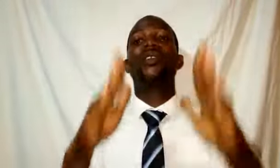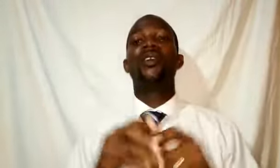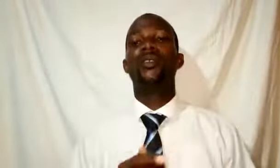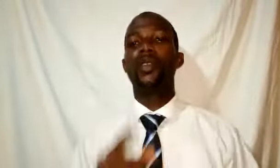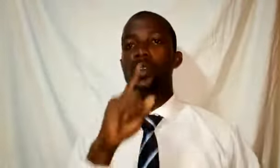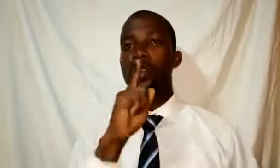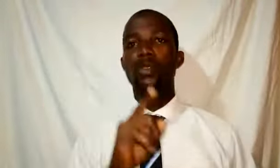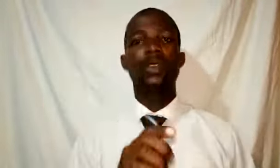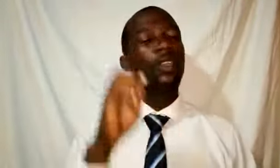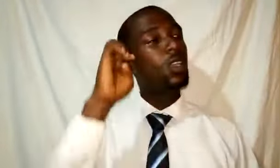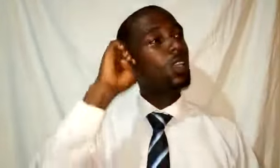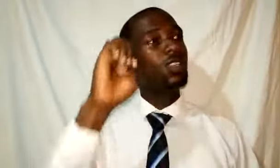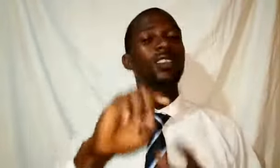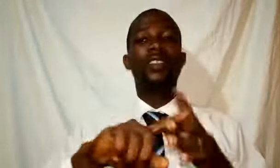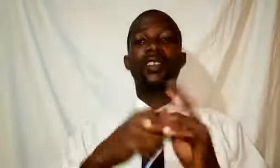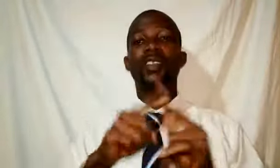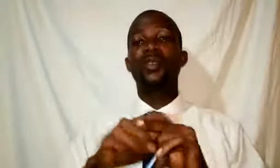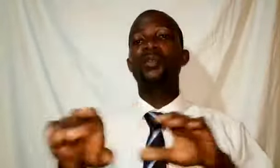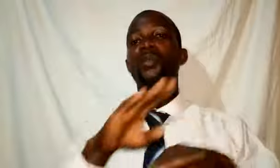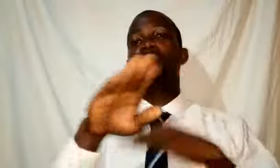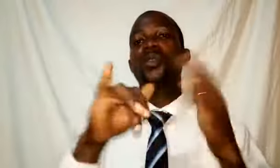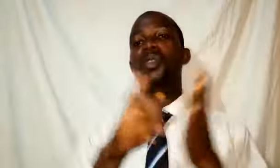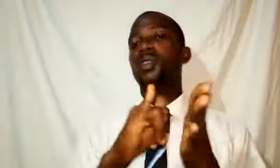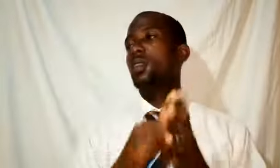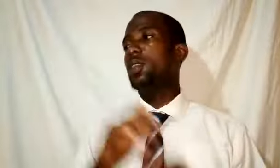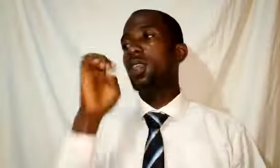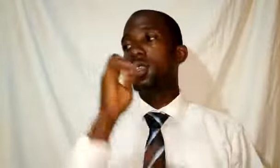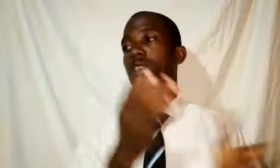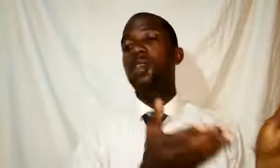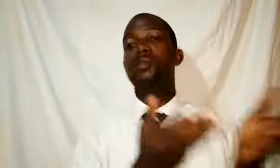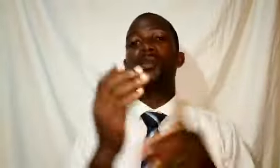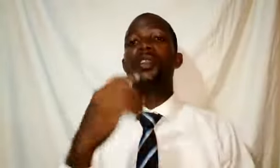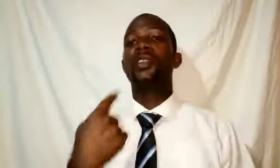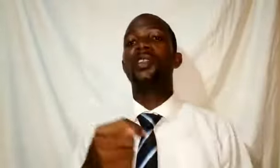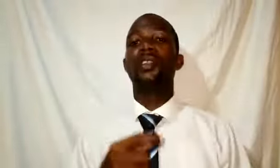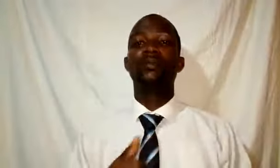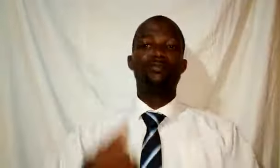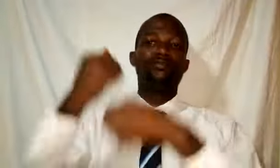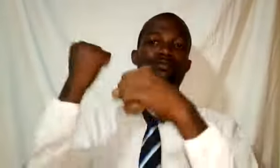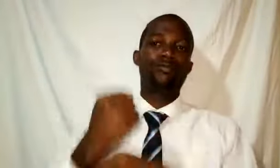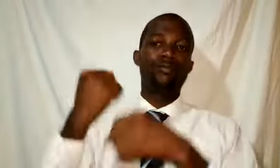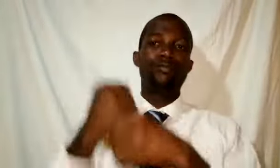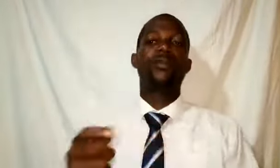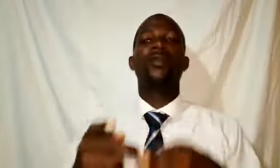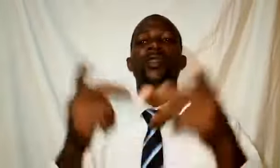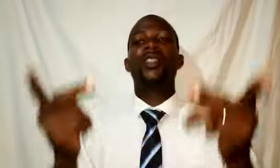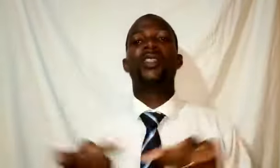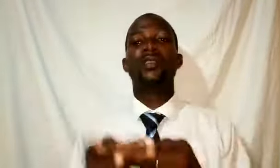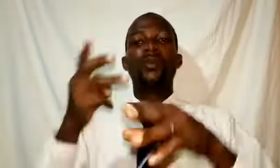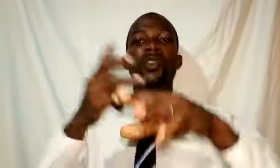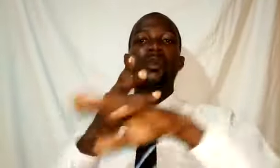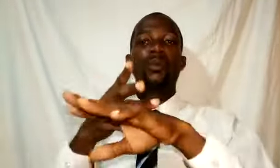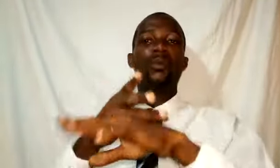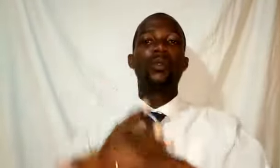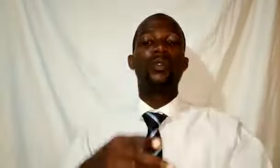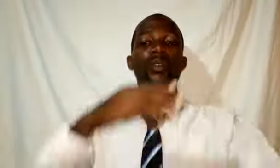began to do just that. She brought the mortar, the plates, the wooden tables, all the